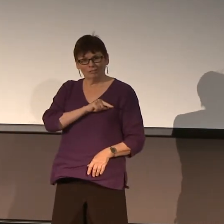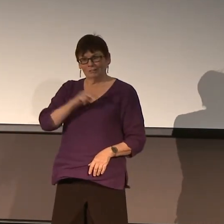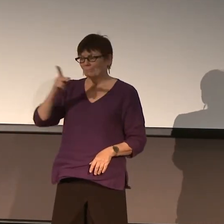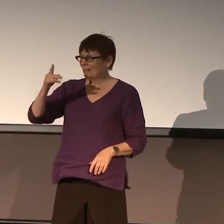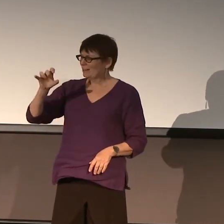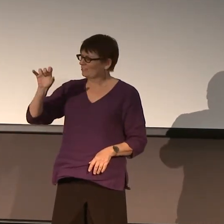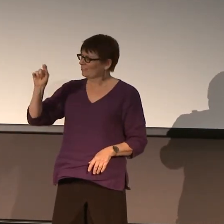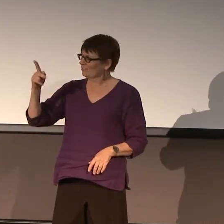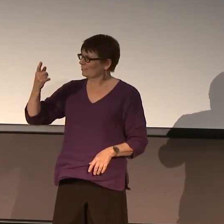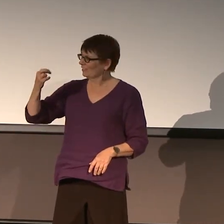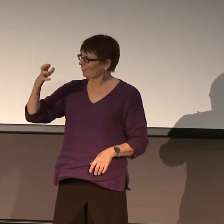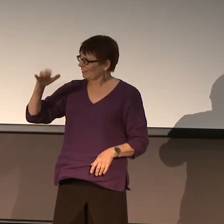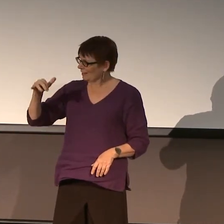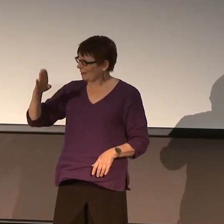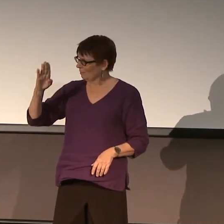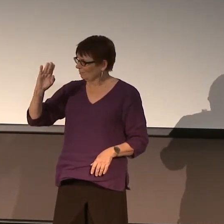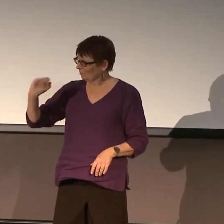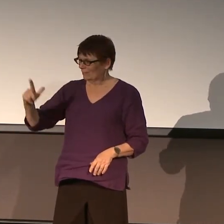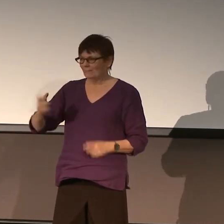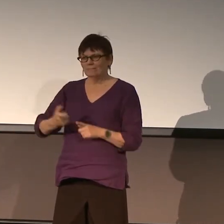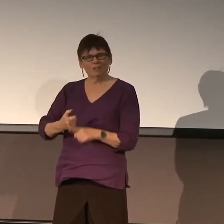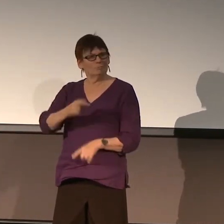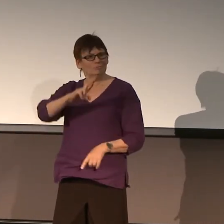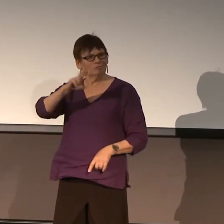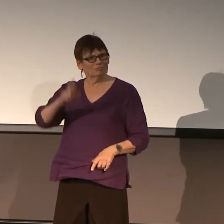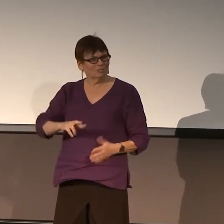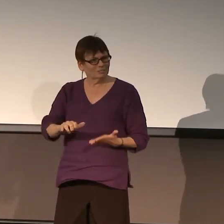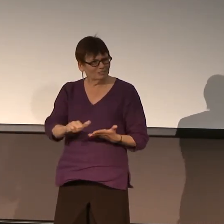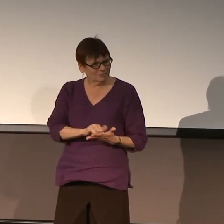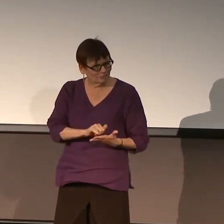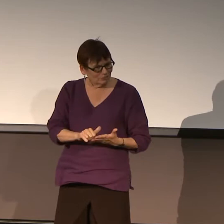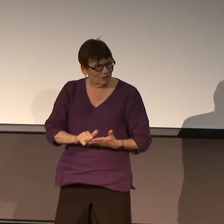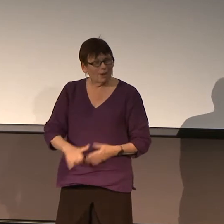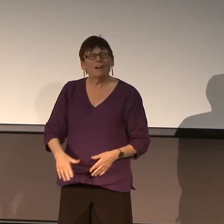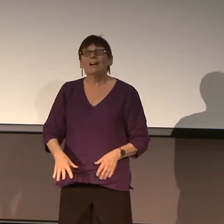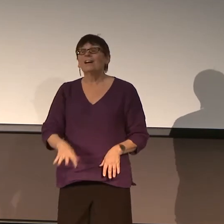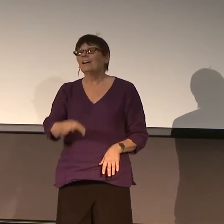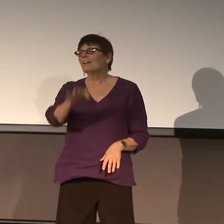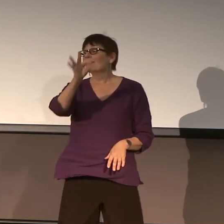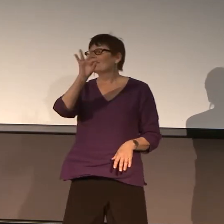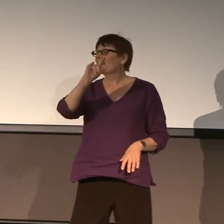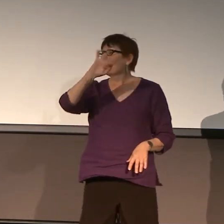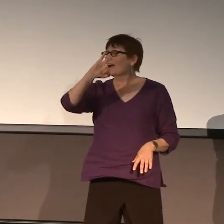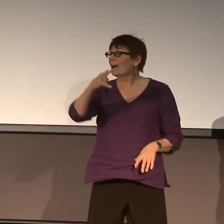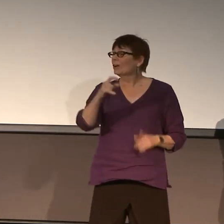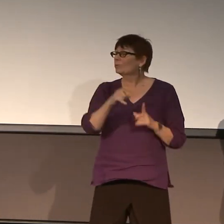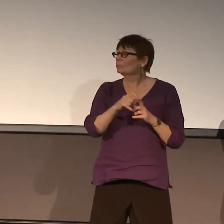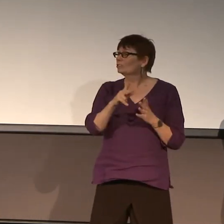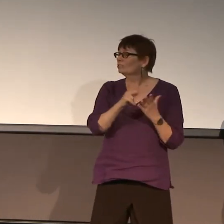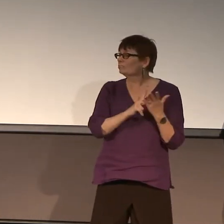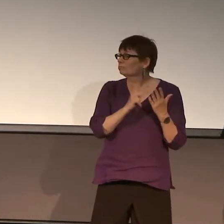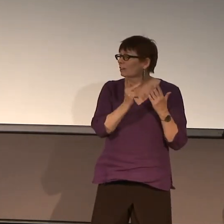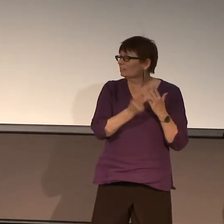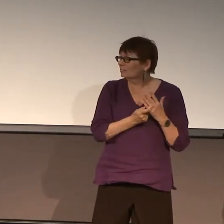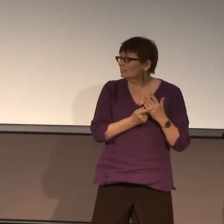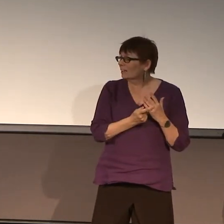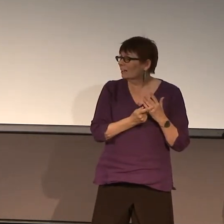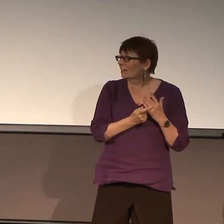Patrick Graybill, who will be performing next, is from Rochester, New York. The Flying Words